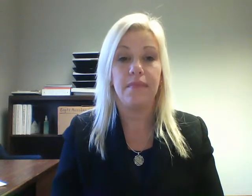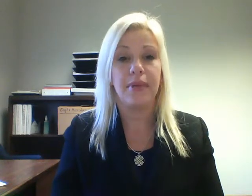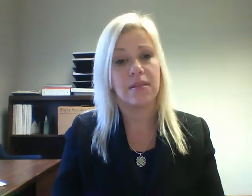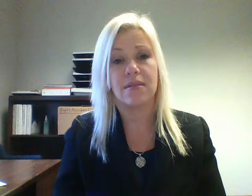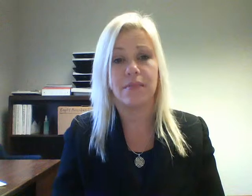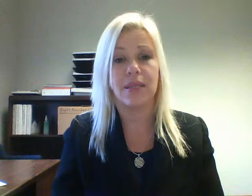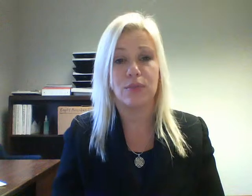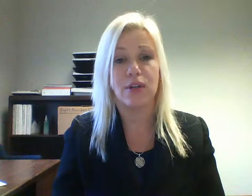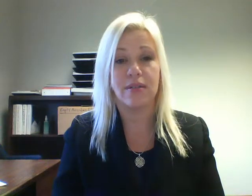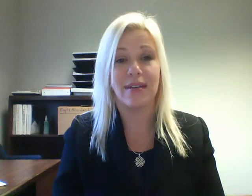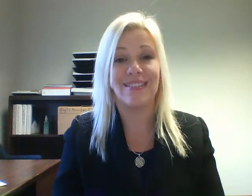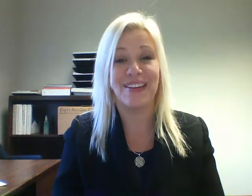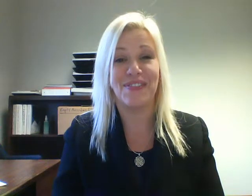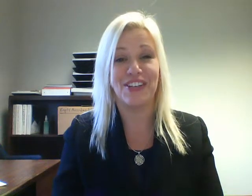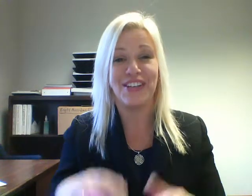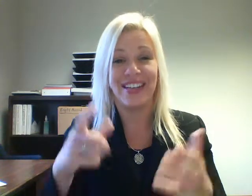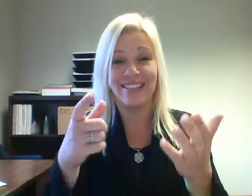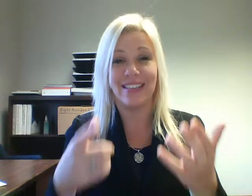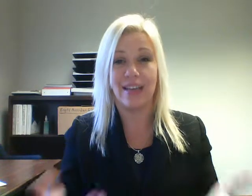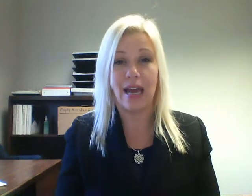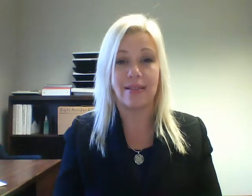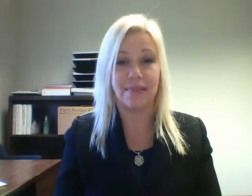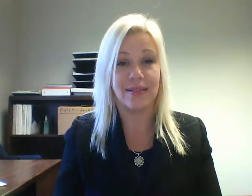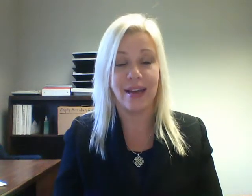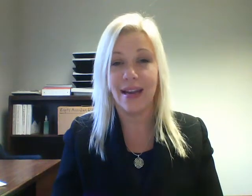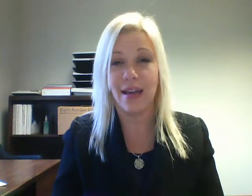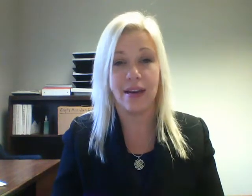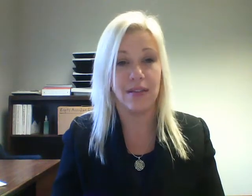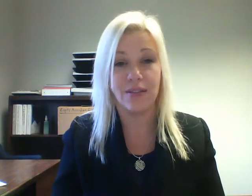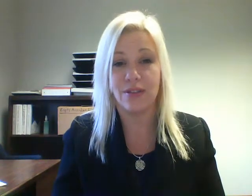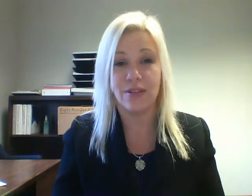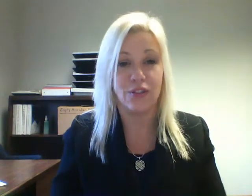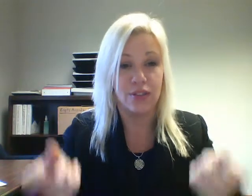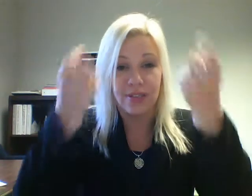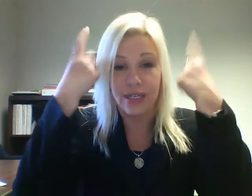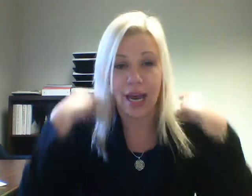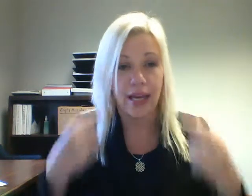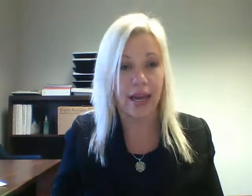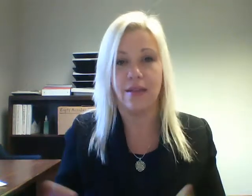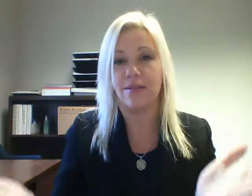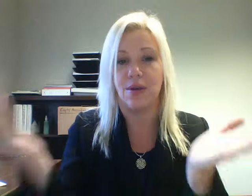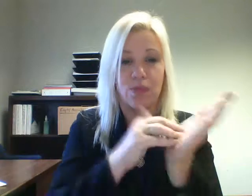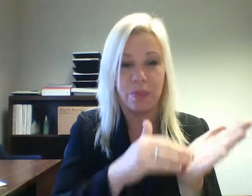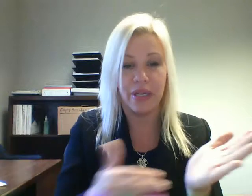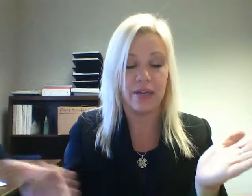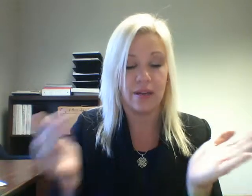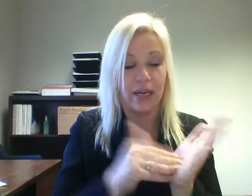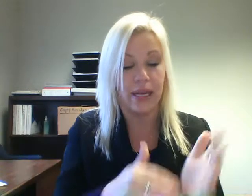because sometimes they're going to sign stuff and you're going to need to ask them to say it again because you just did not get it. So repeat again.